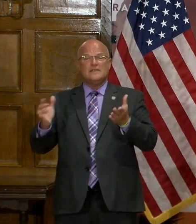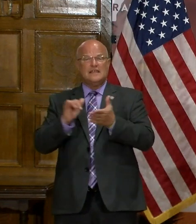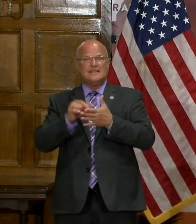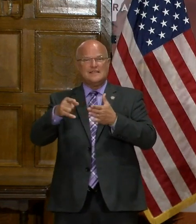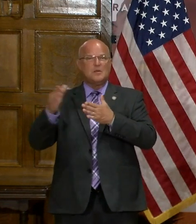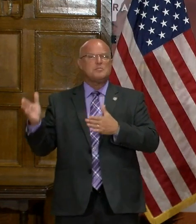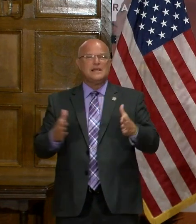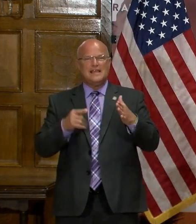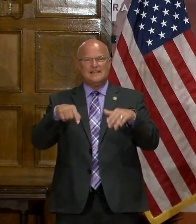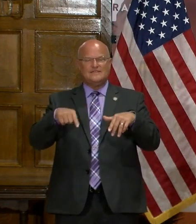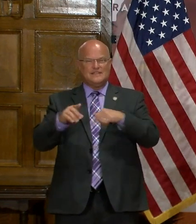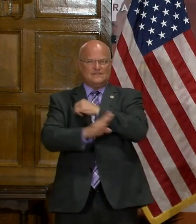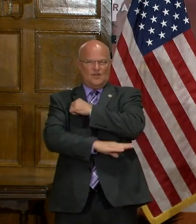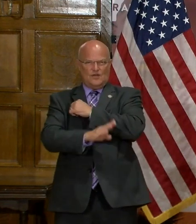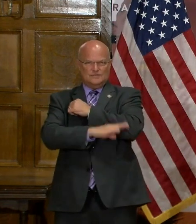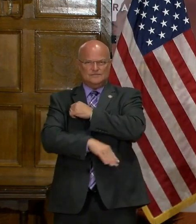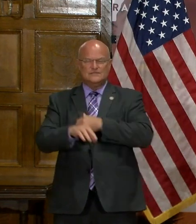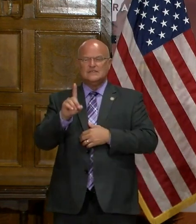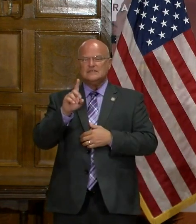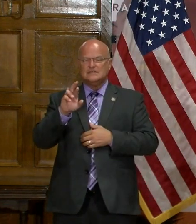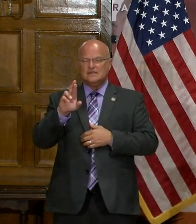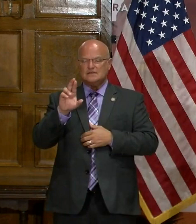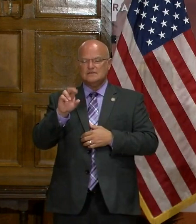things that they're planning for this fall.